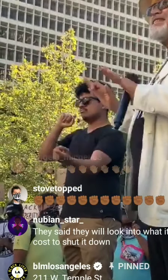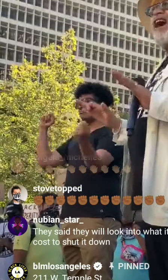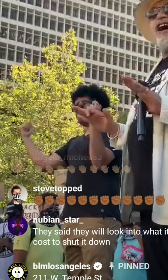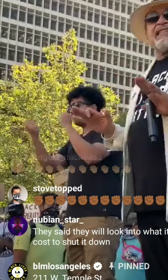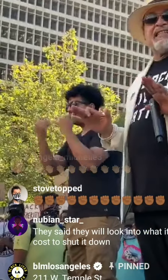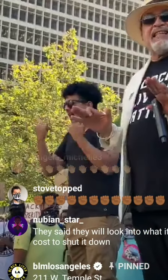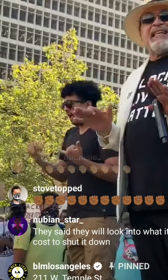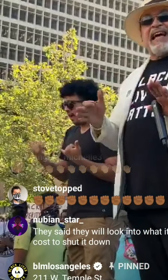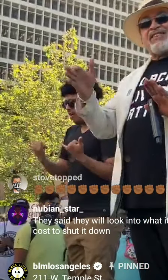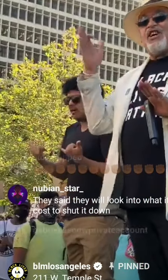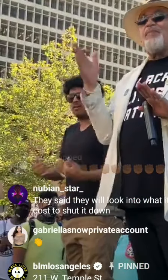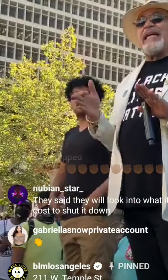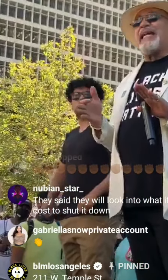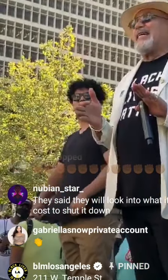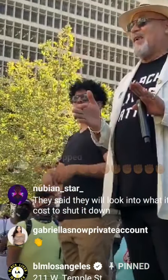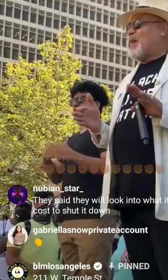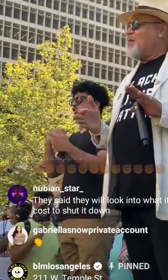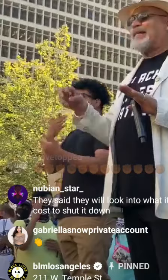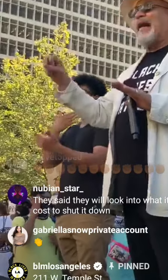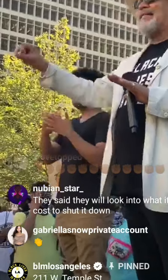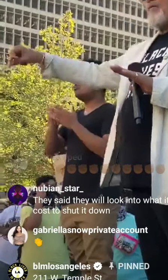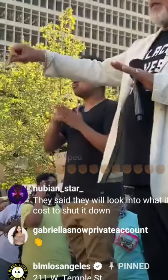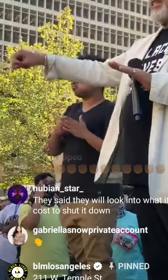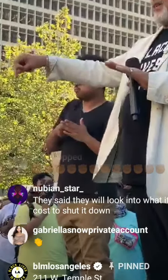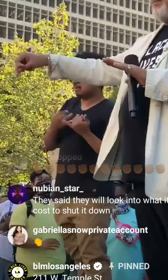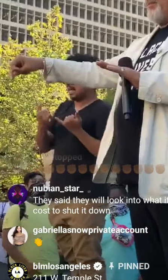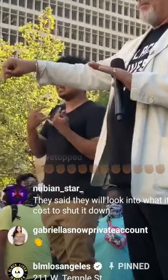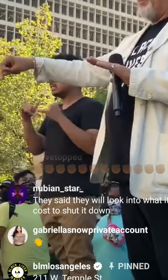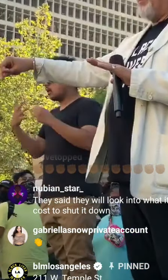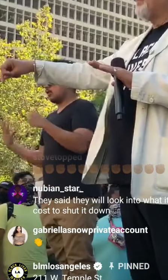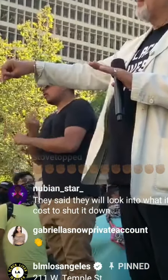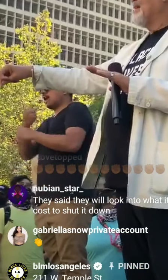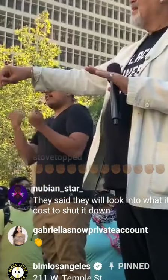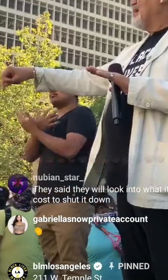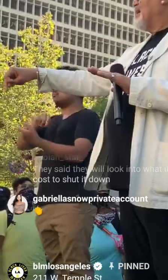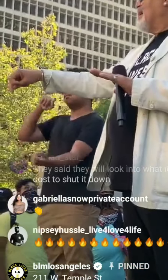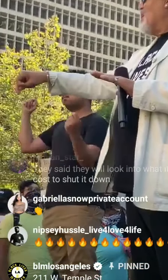They are great starts. That's a good beginning, but that's not victory.